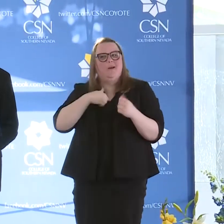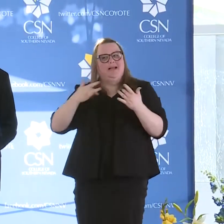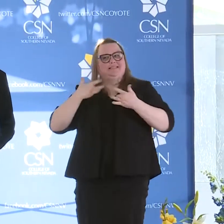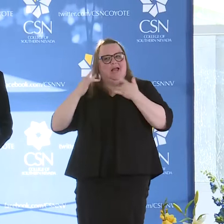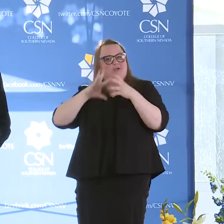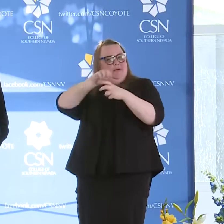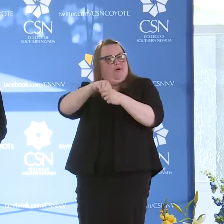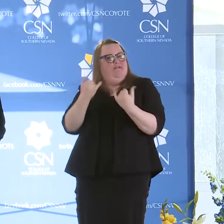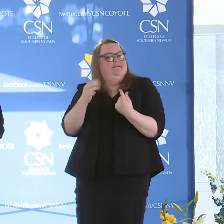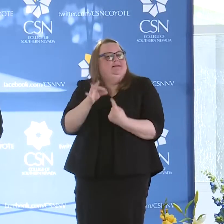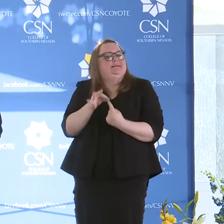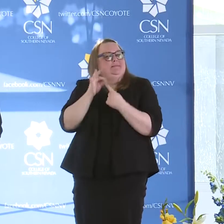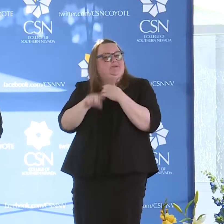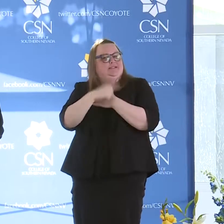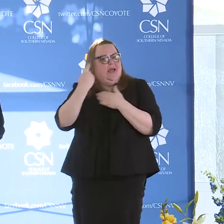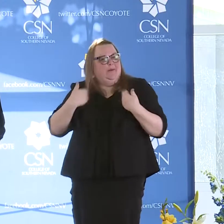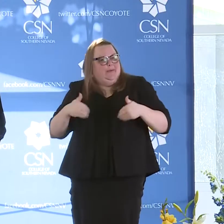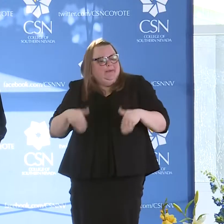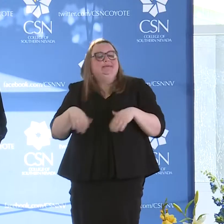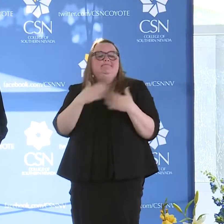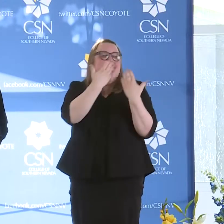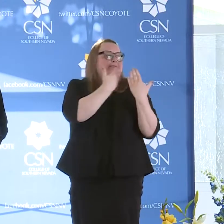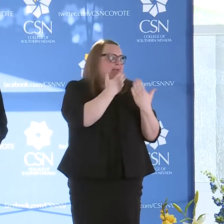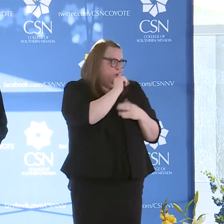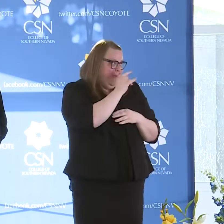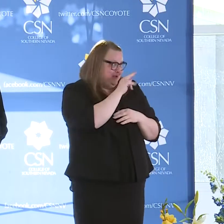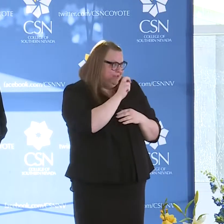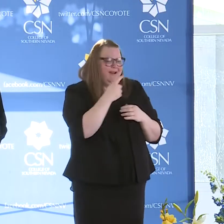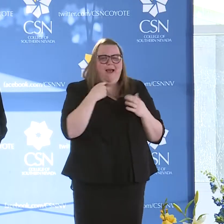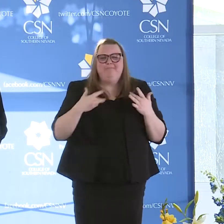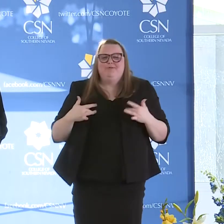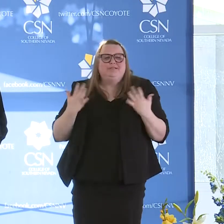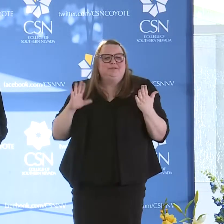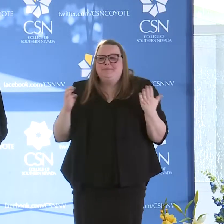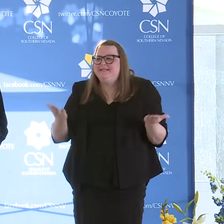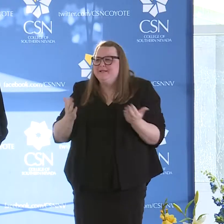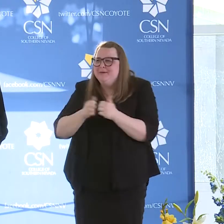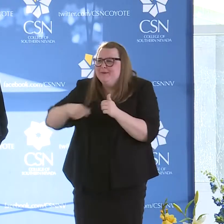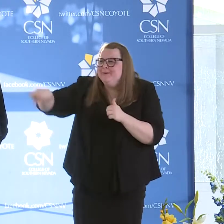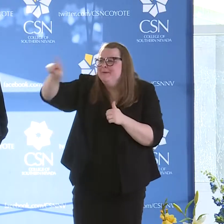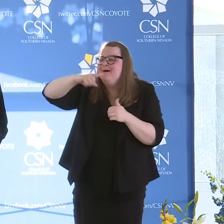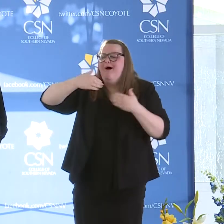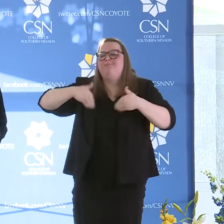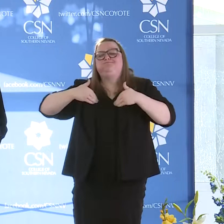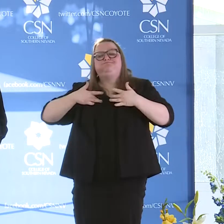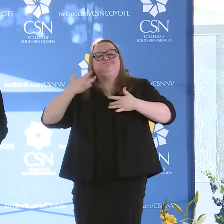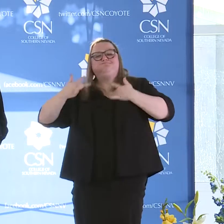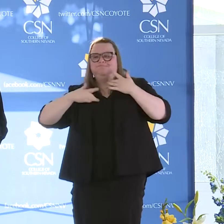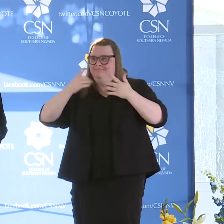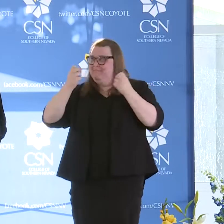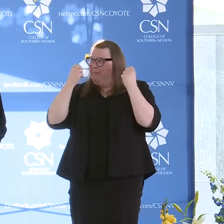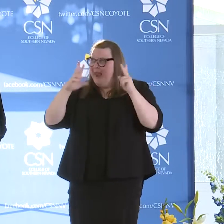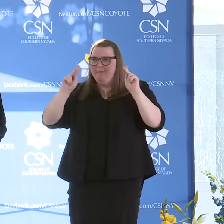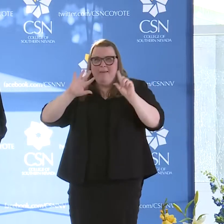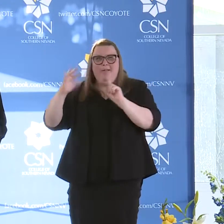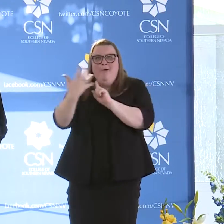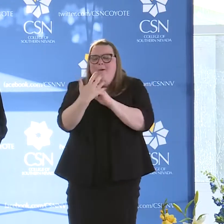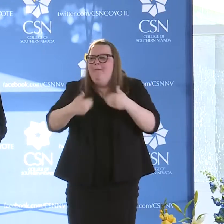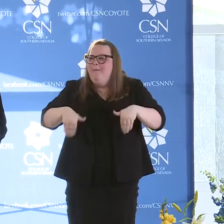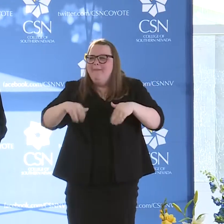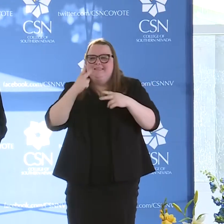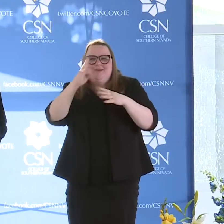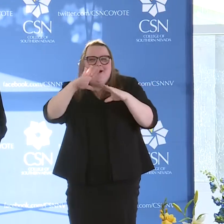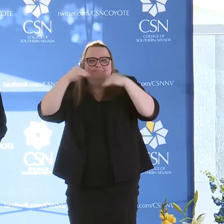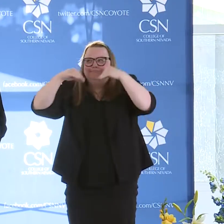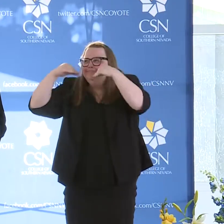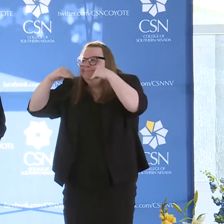very special day. Thank you, Adrian. I'm thrilled to be here with all of you, surrounded by so many faces at CSN, smiling faces